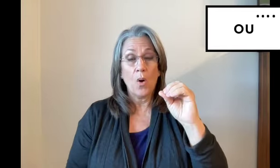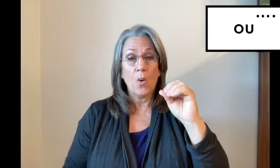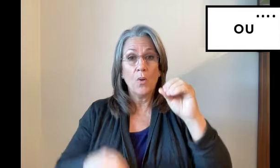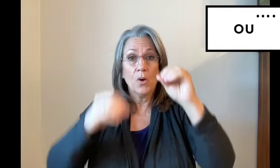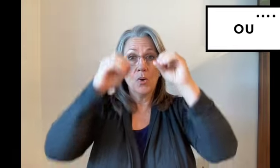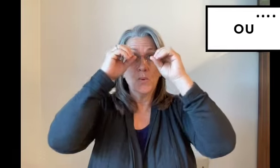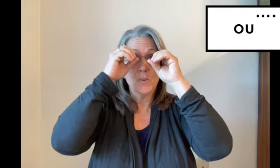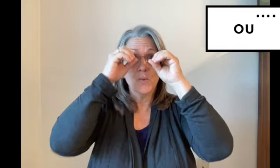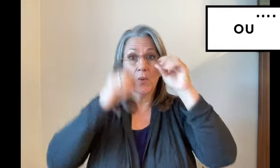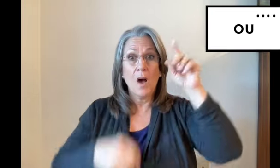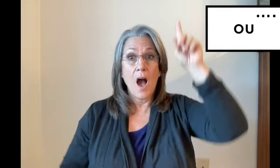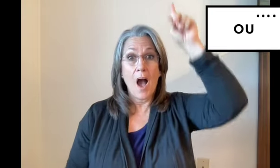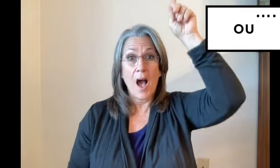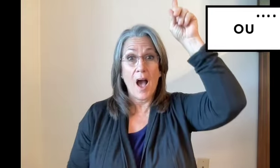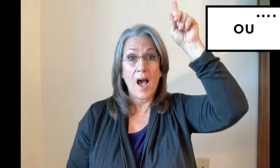oh, ooh, ah.